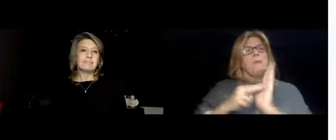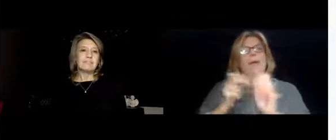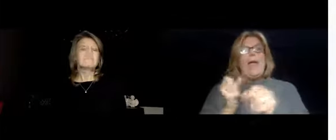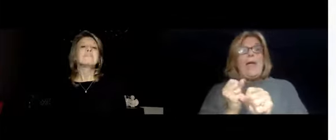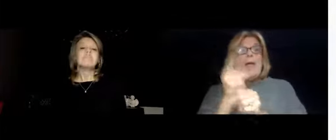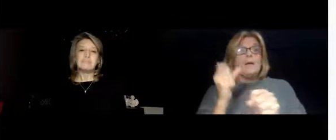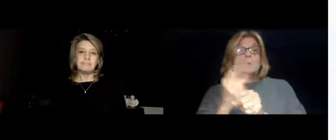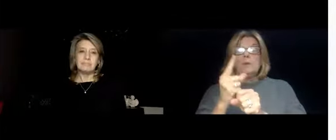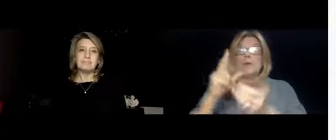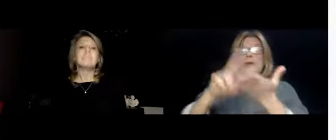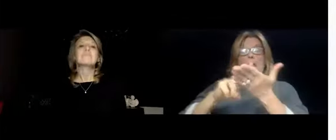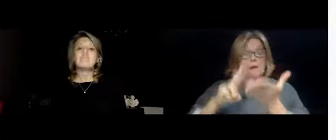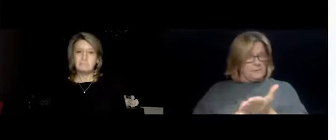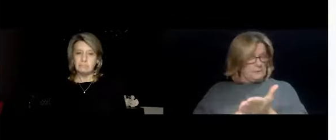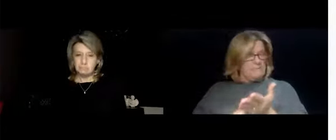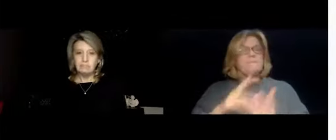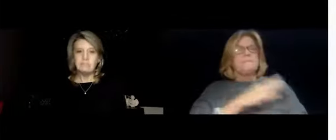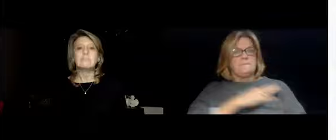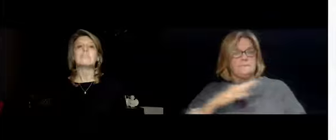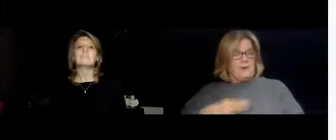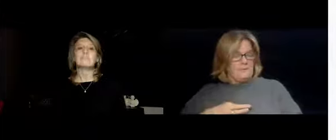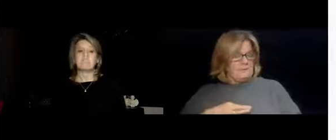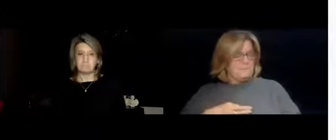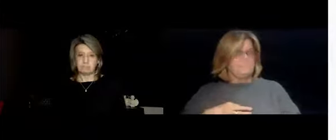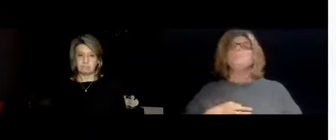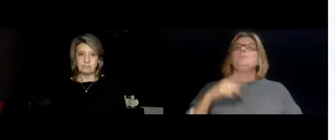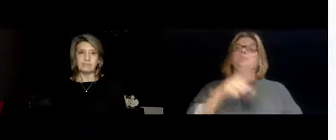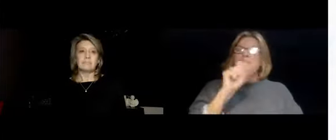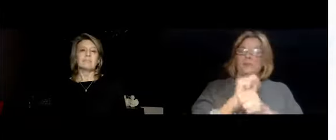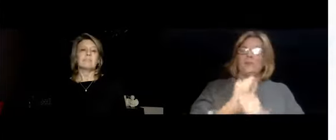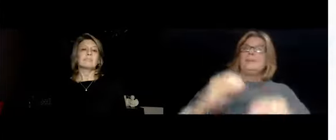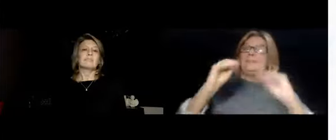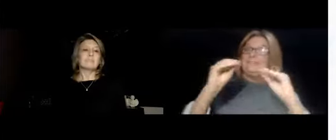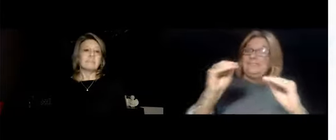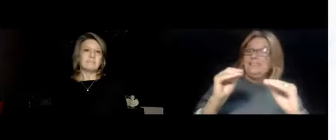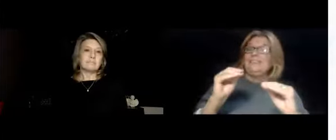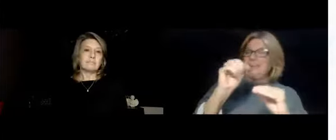post-secondary setting as an ACF, which is an annually contracted faculty member.